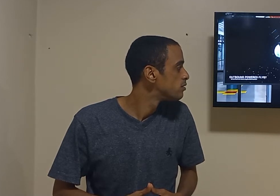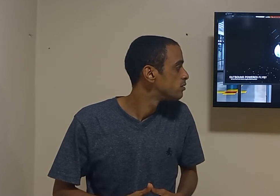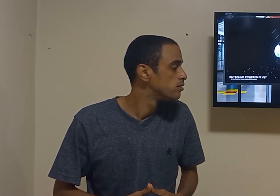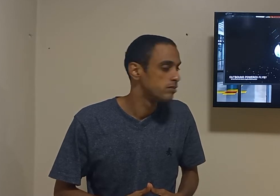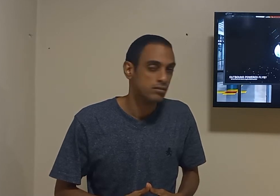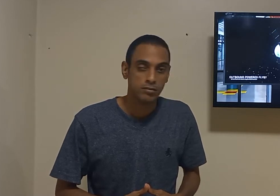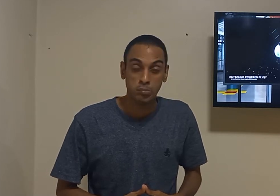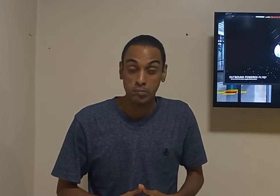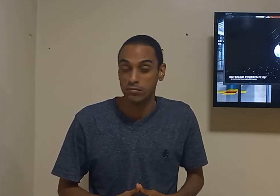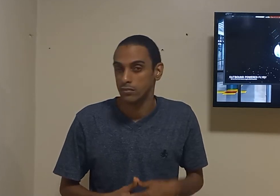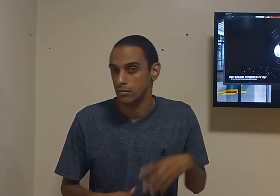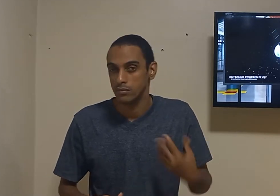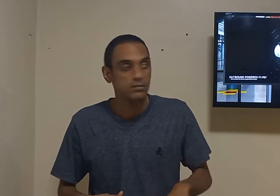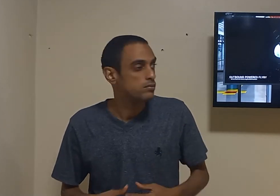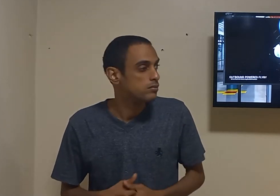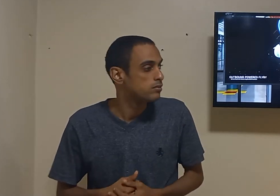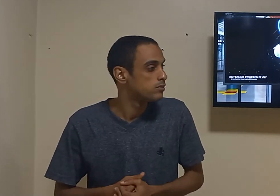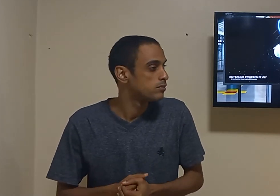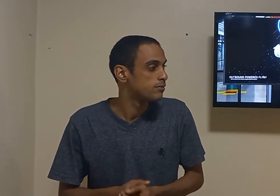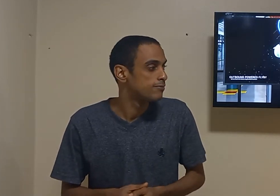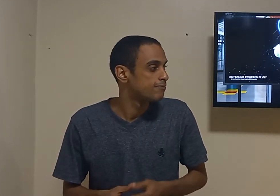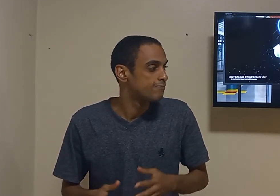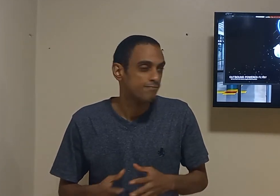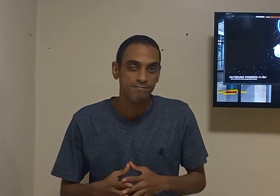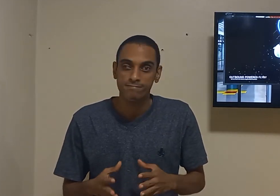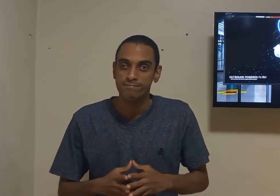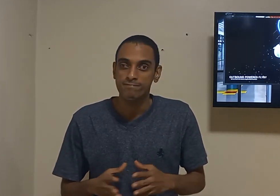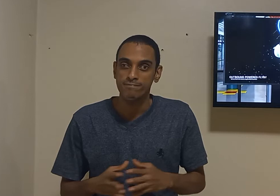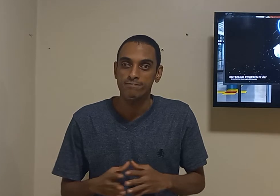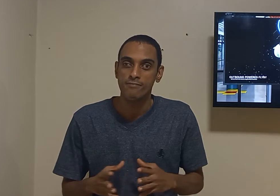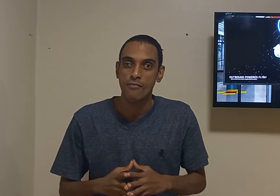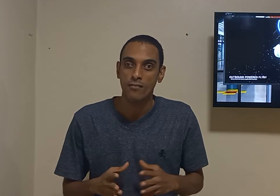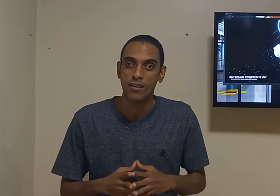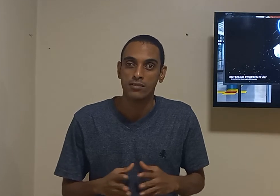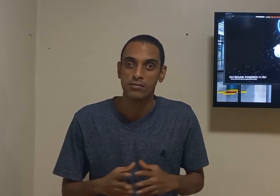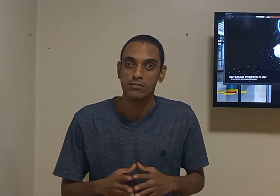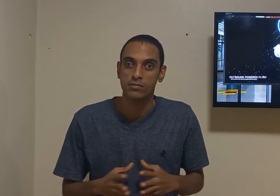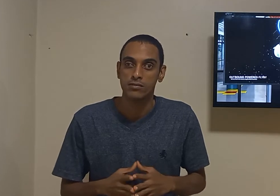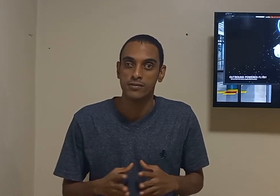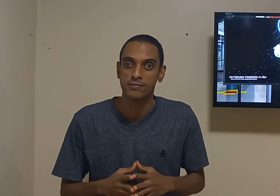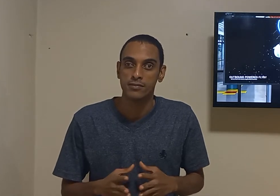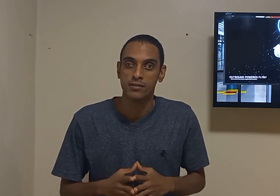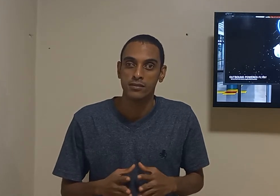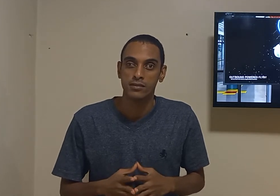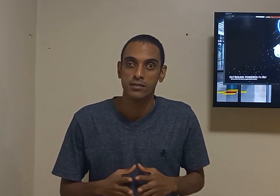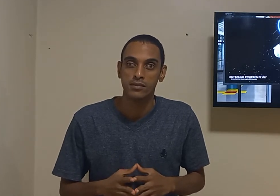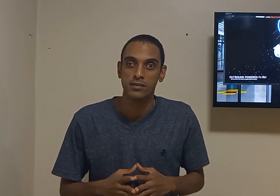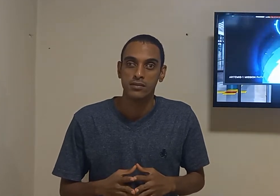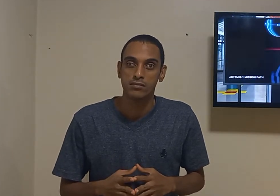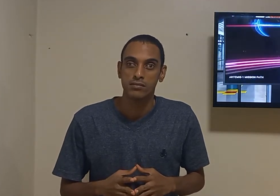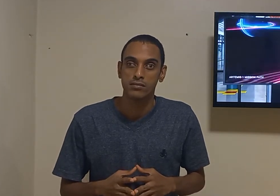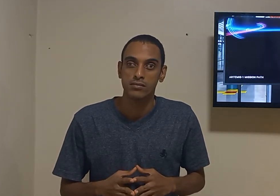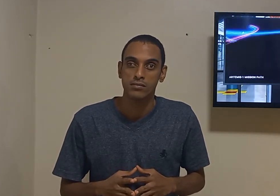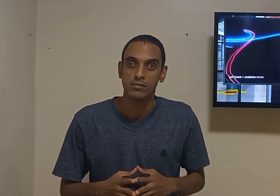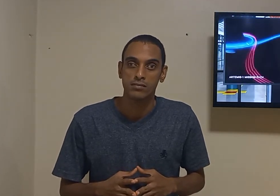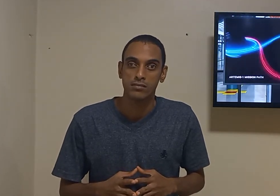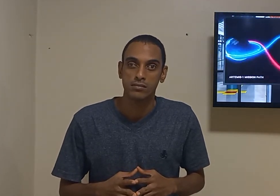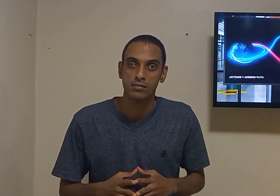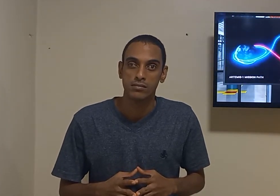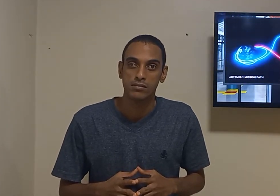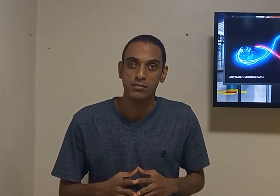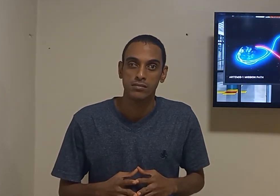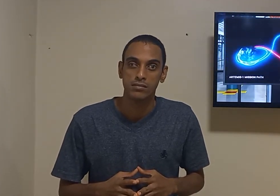mile flyby of the lunar surface using the engine on the European Service Module to push us around and into